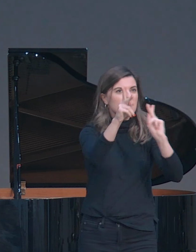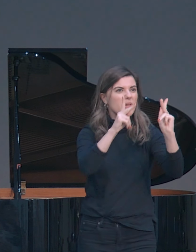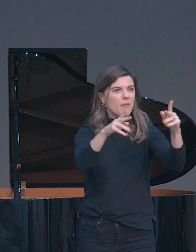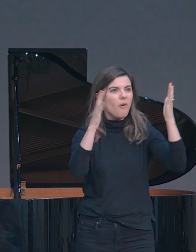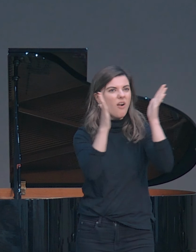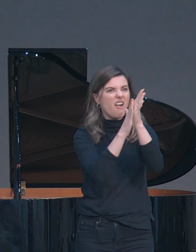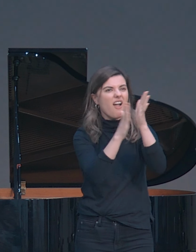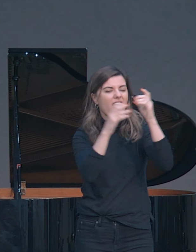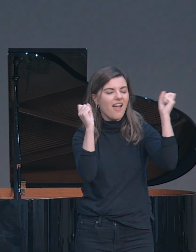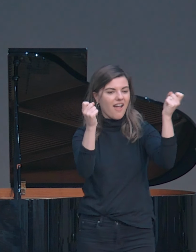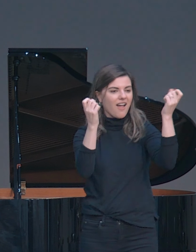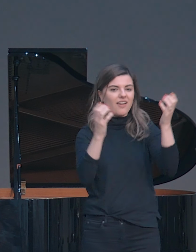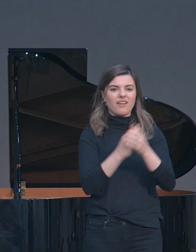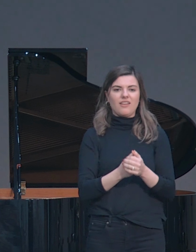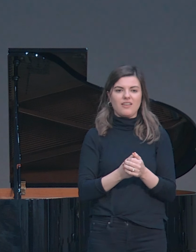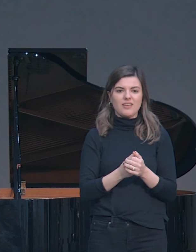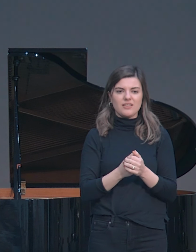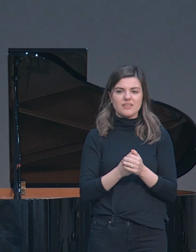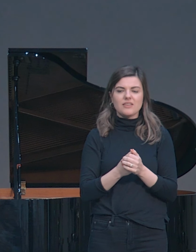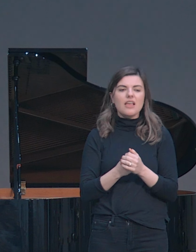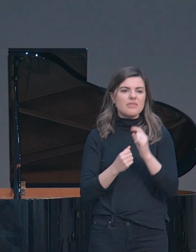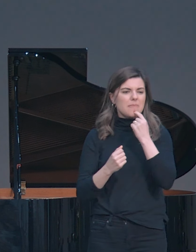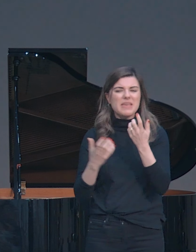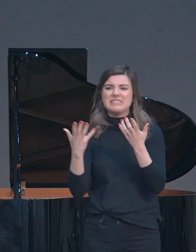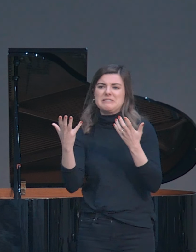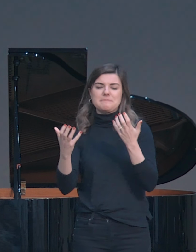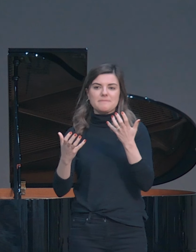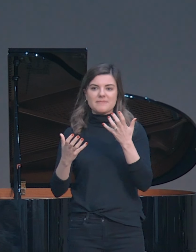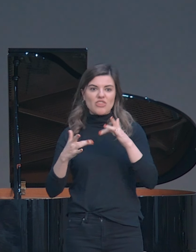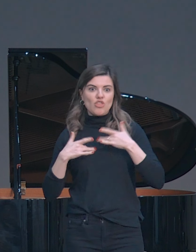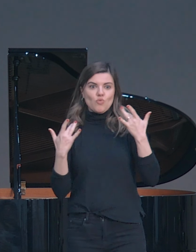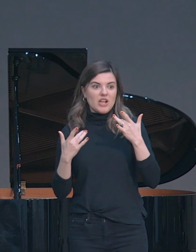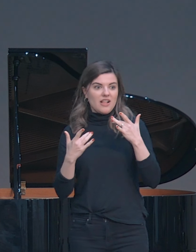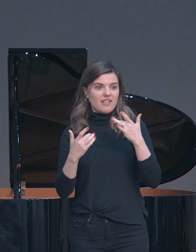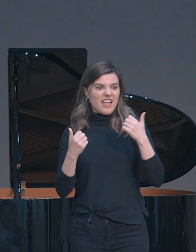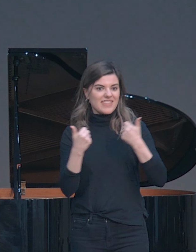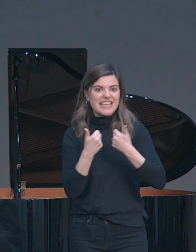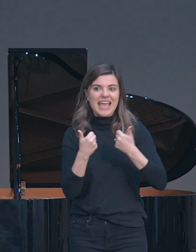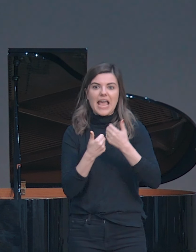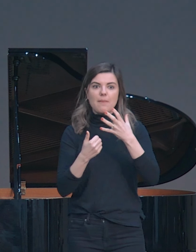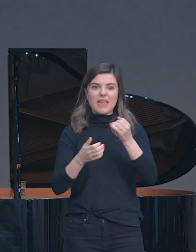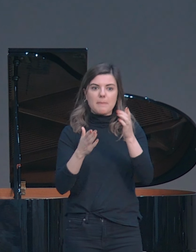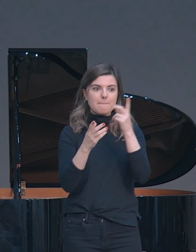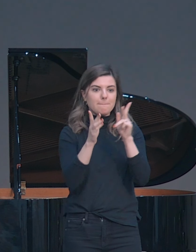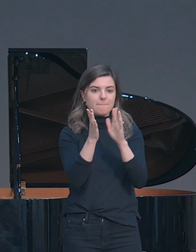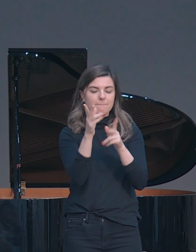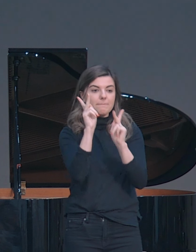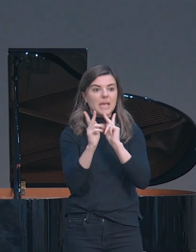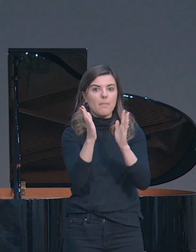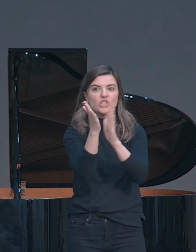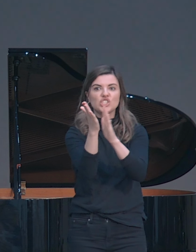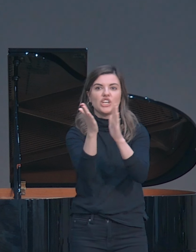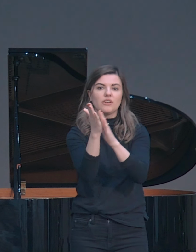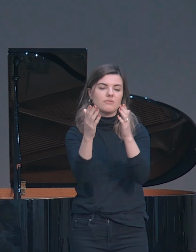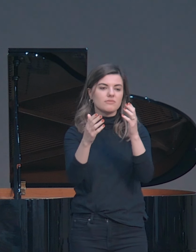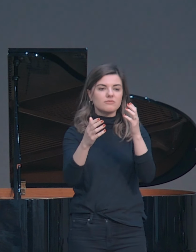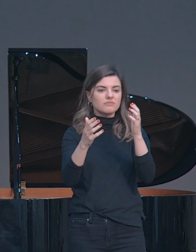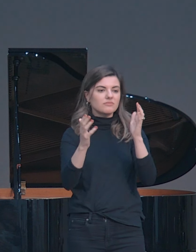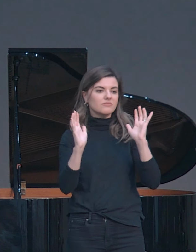the stadium. They miss the thrill of the game and the cheers of the fans.